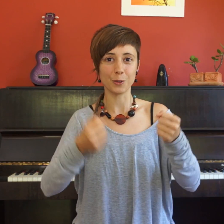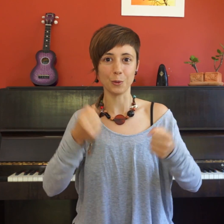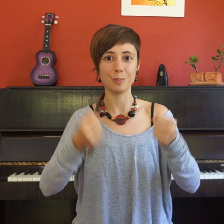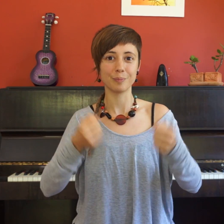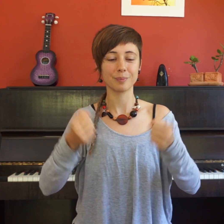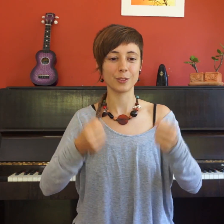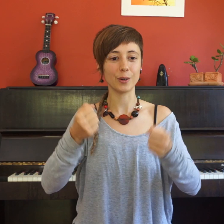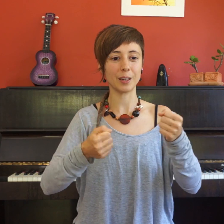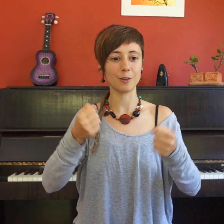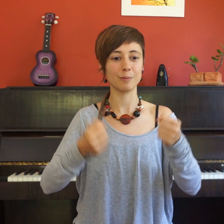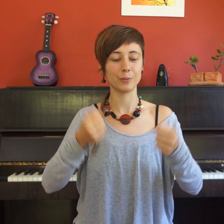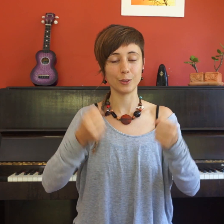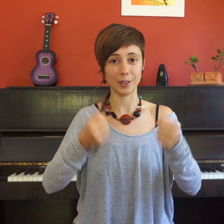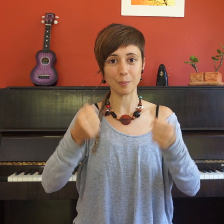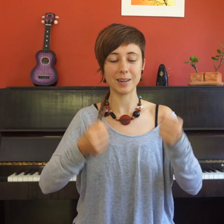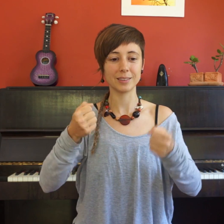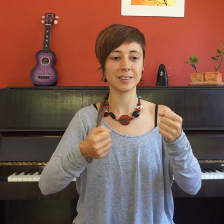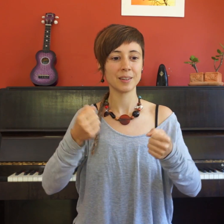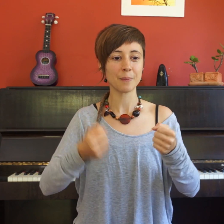you're talking about.